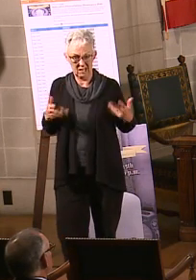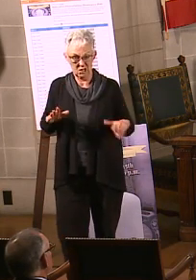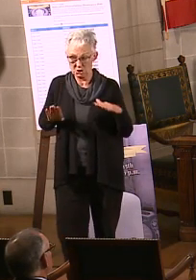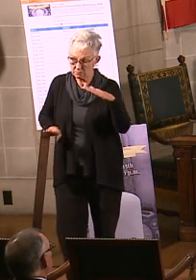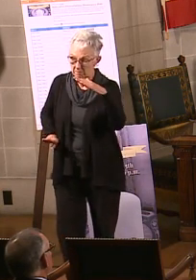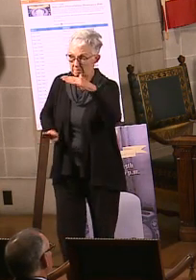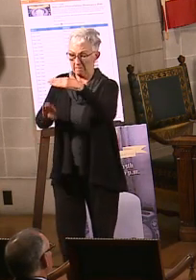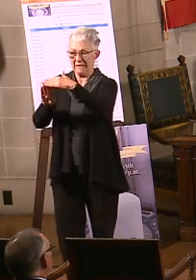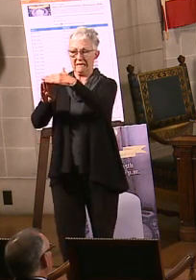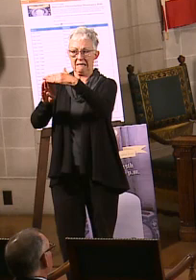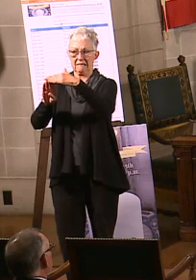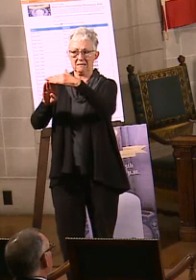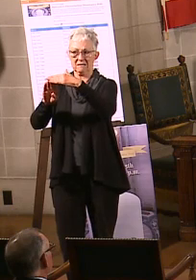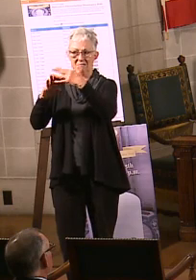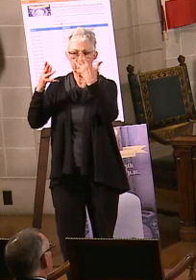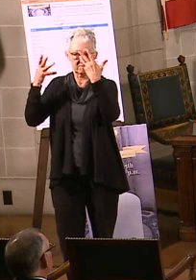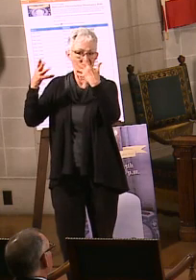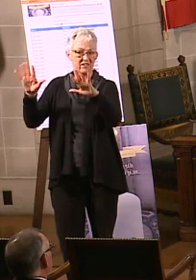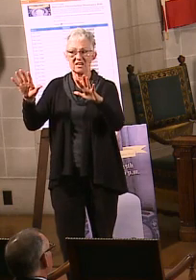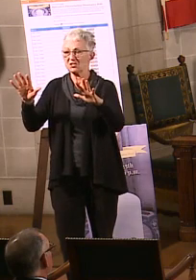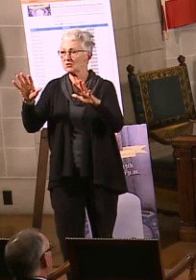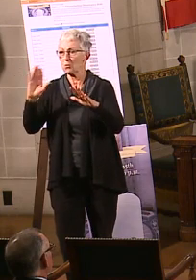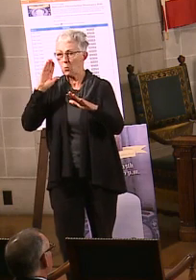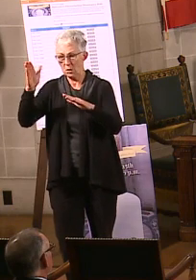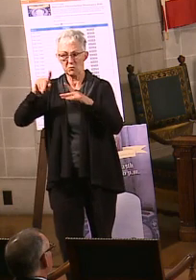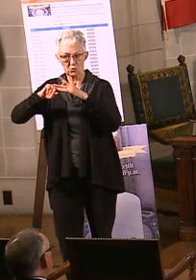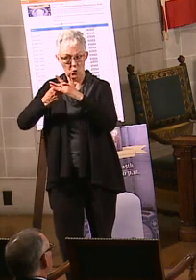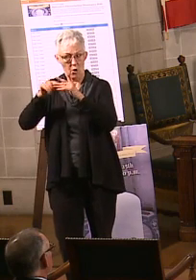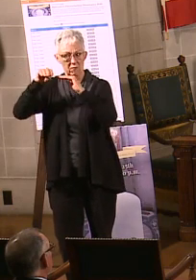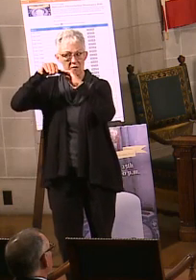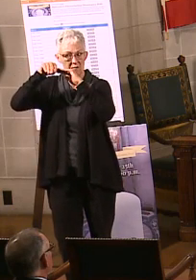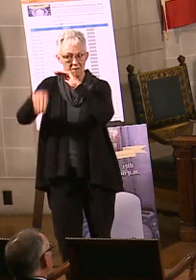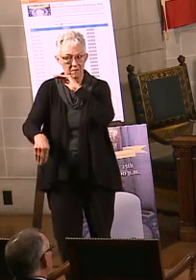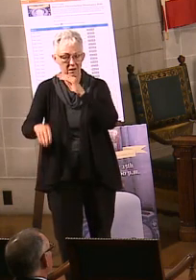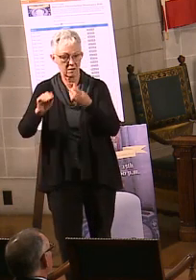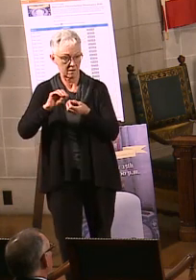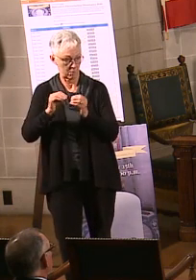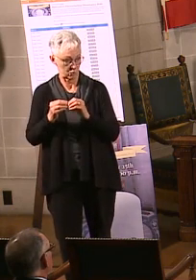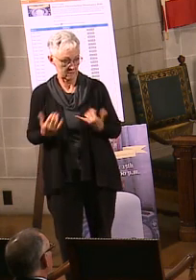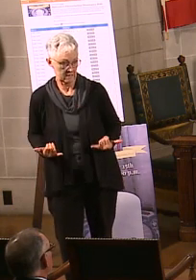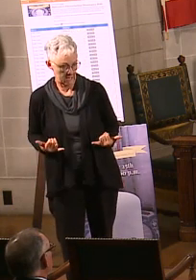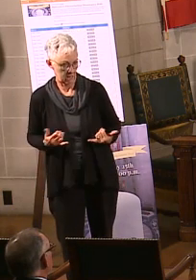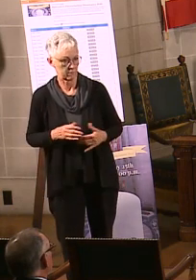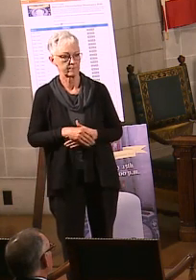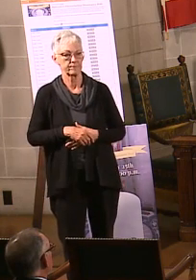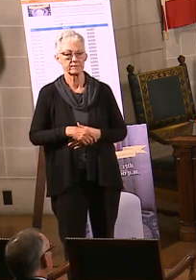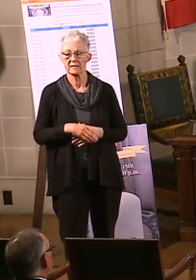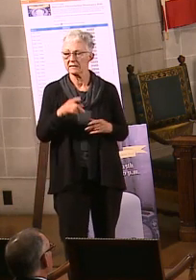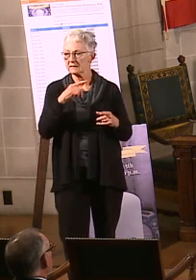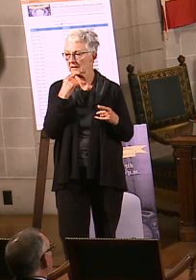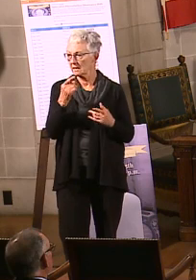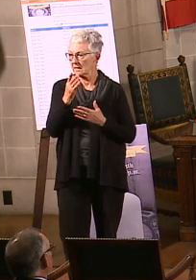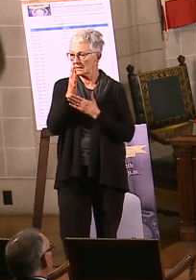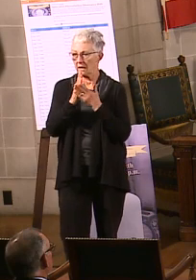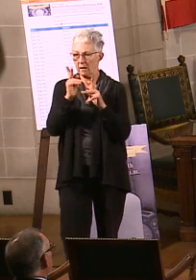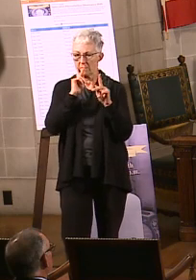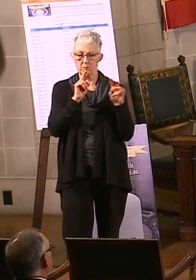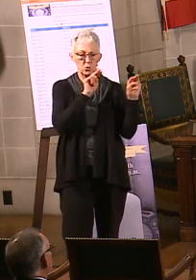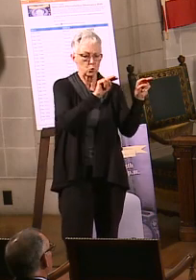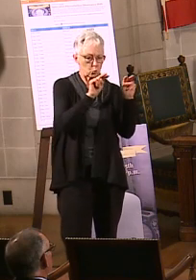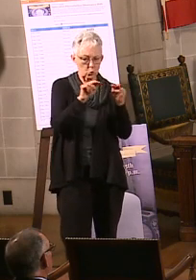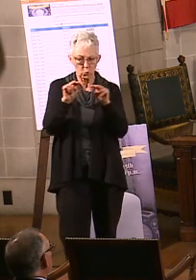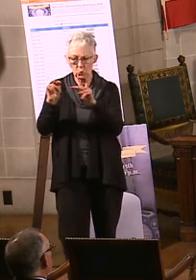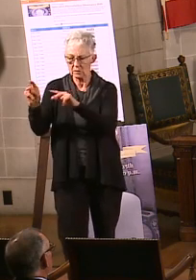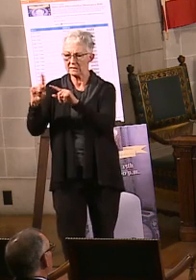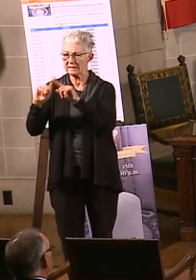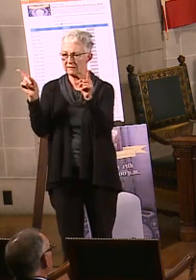Well, one of the things, if you look at some of the models have changed constantly. So like one of the models a lot of people worked at is IHME. That's the Washington State